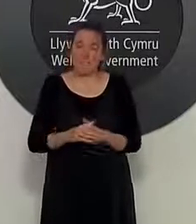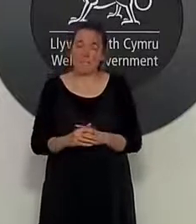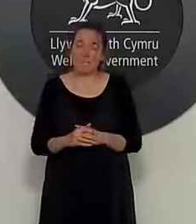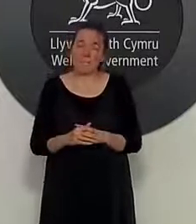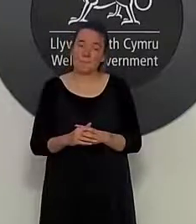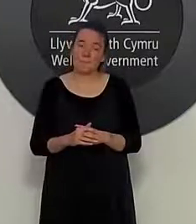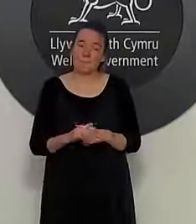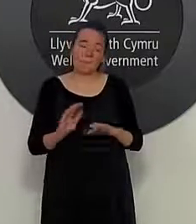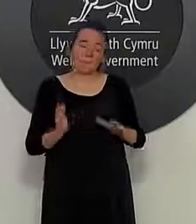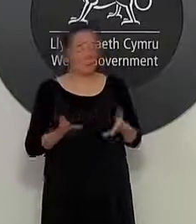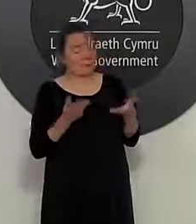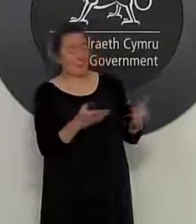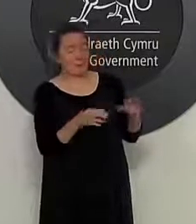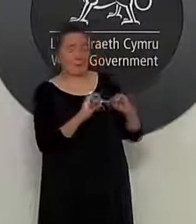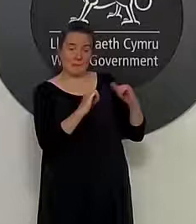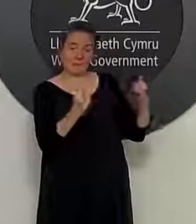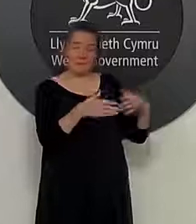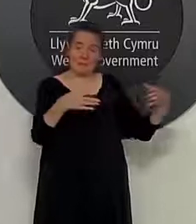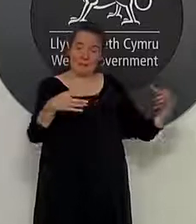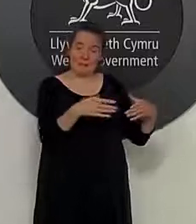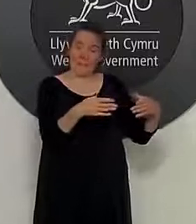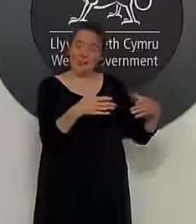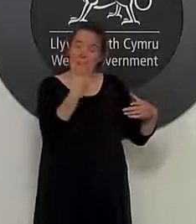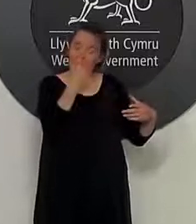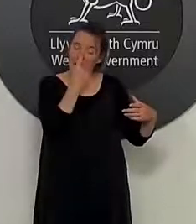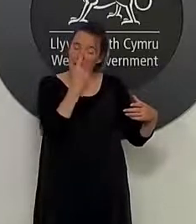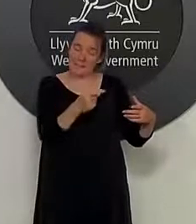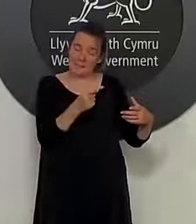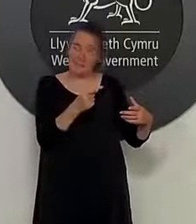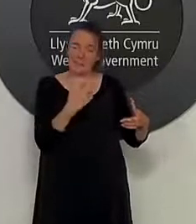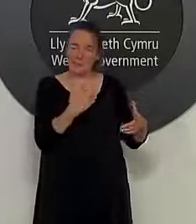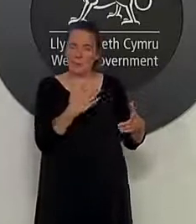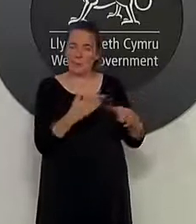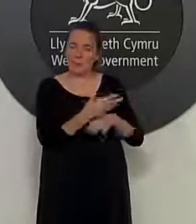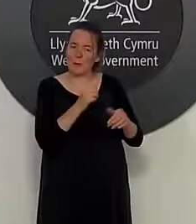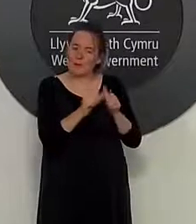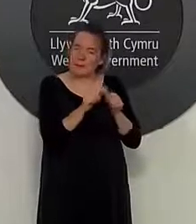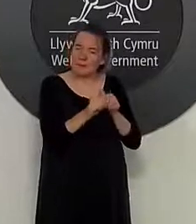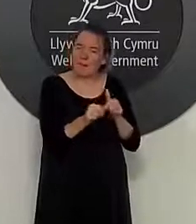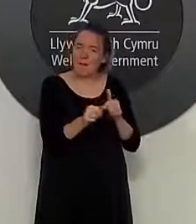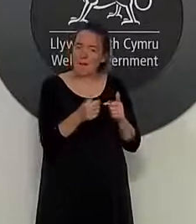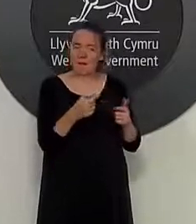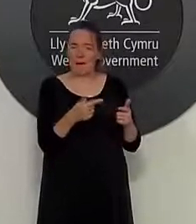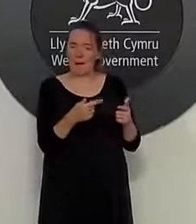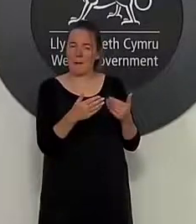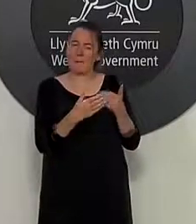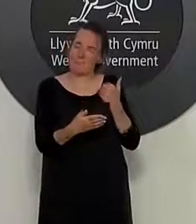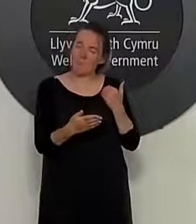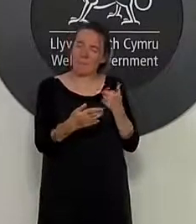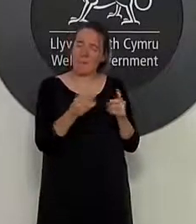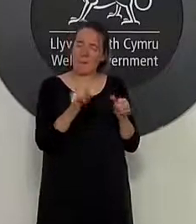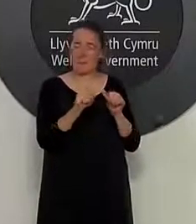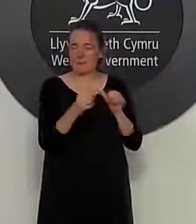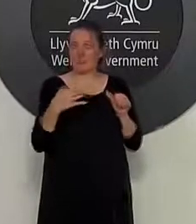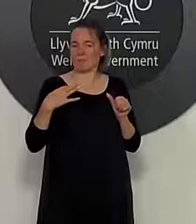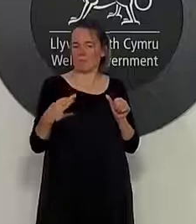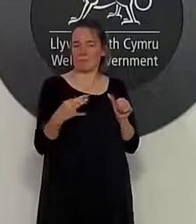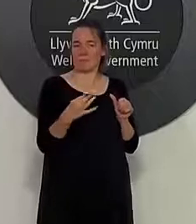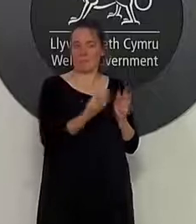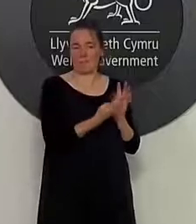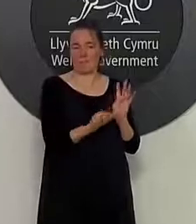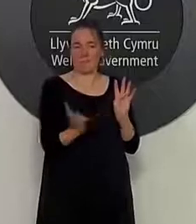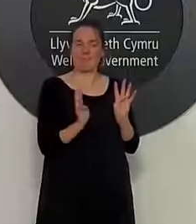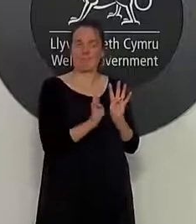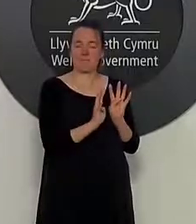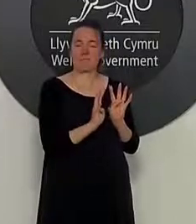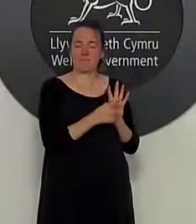capacity to do the job, and making it a much more representative Senedd than we've been able to be